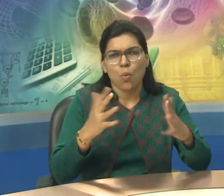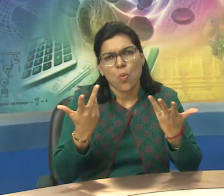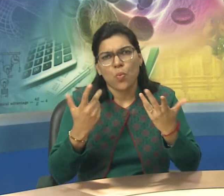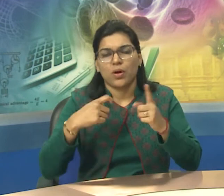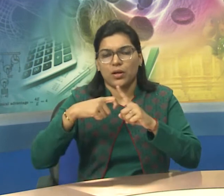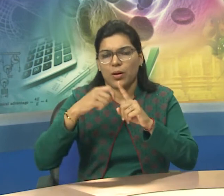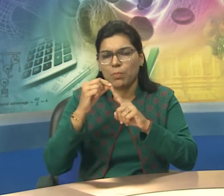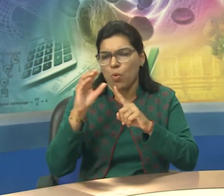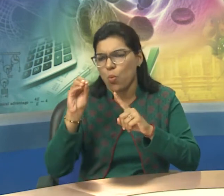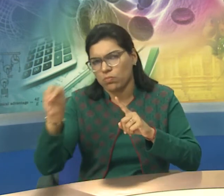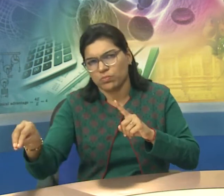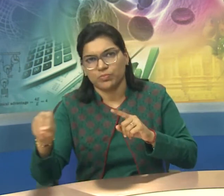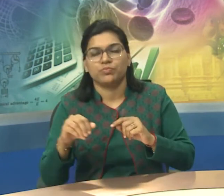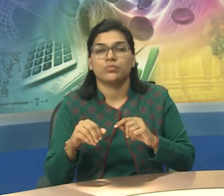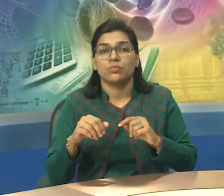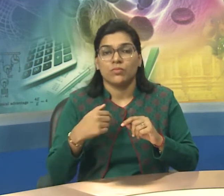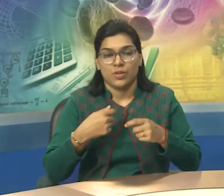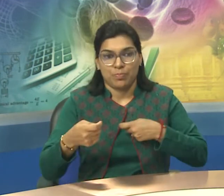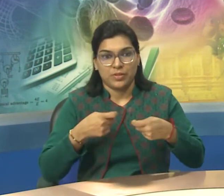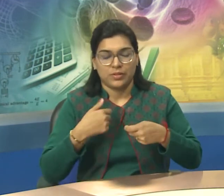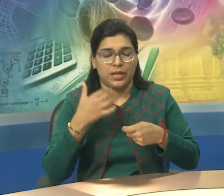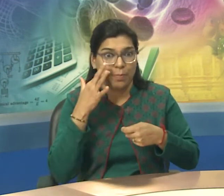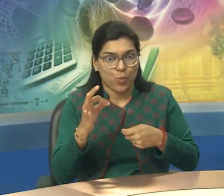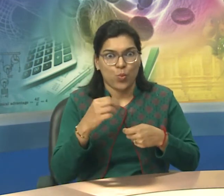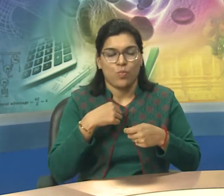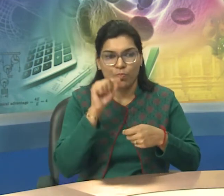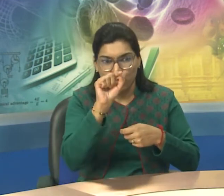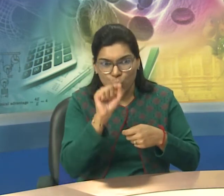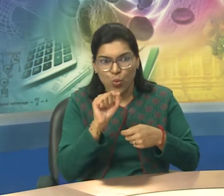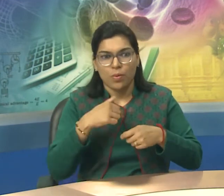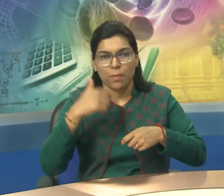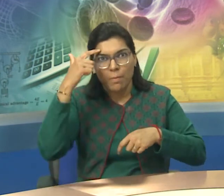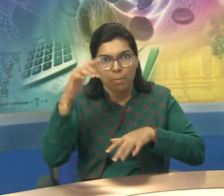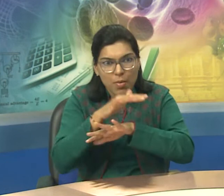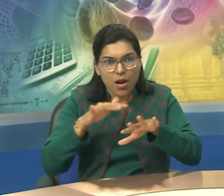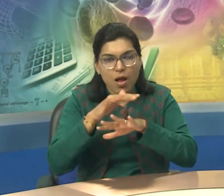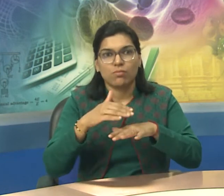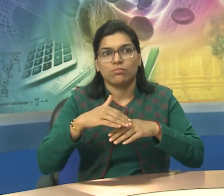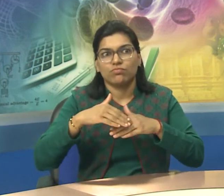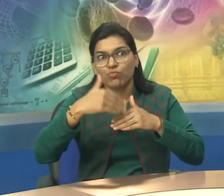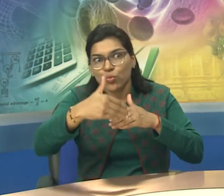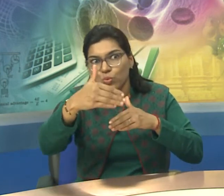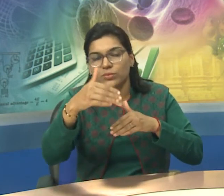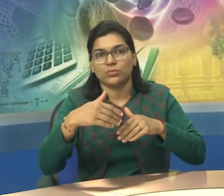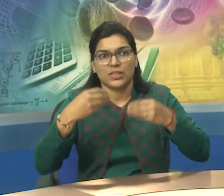Outsourcing allows company to focus on its core business by having operational